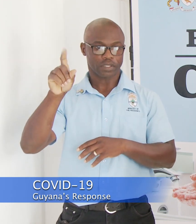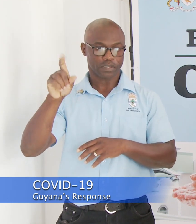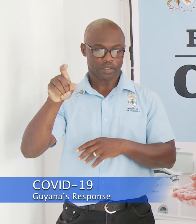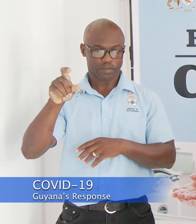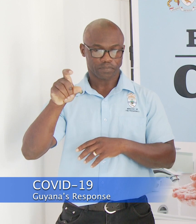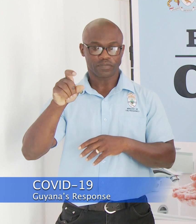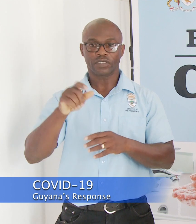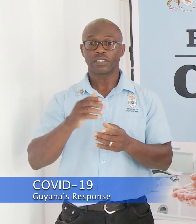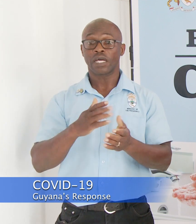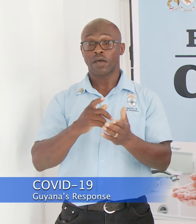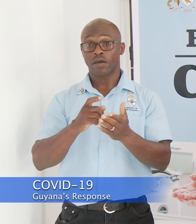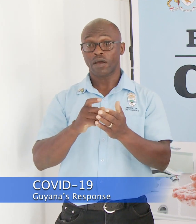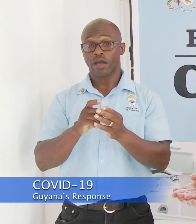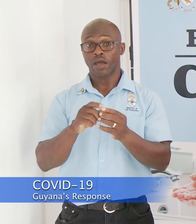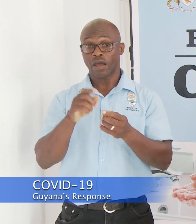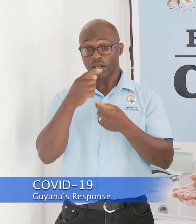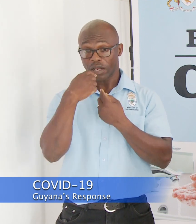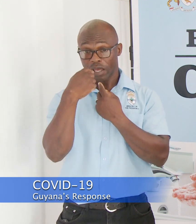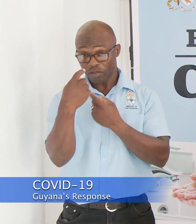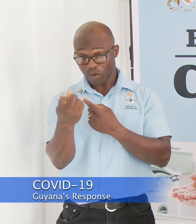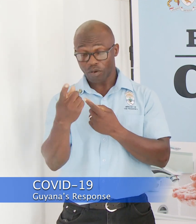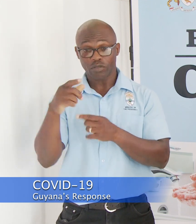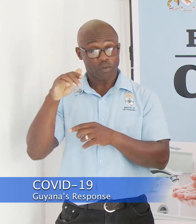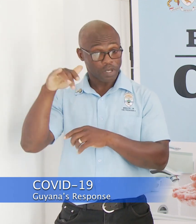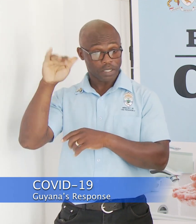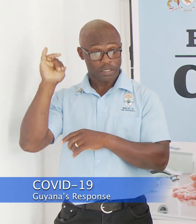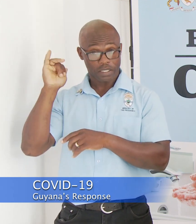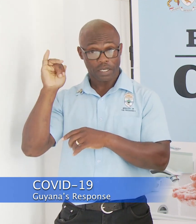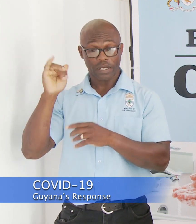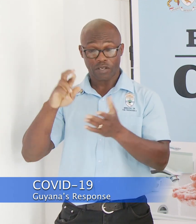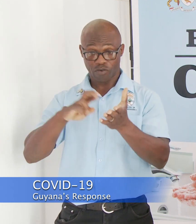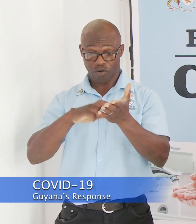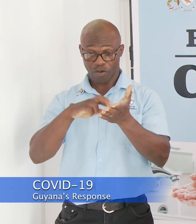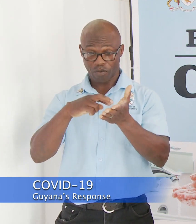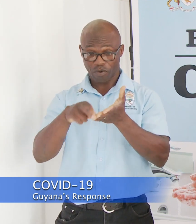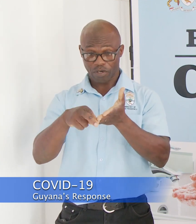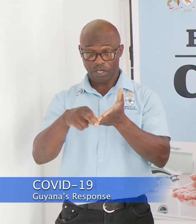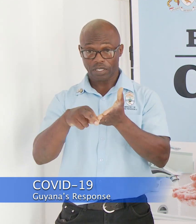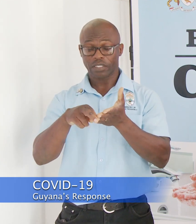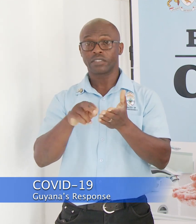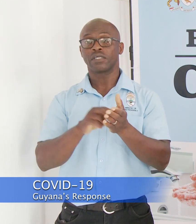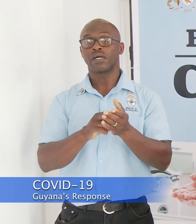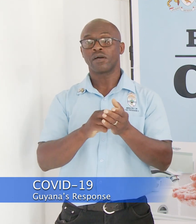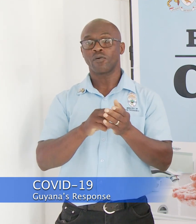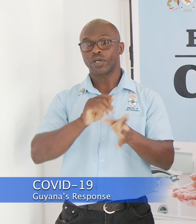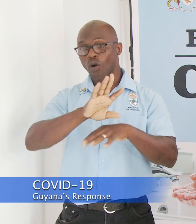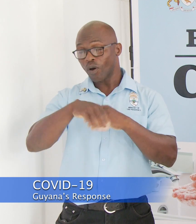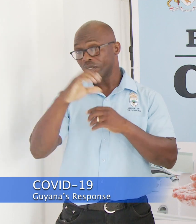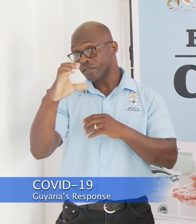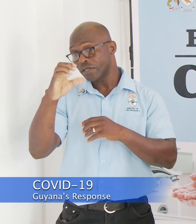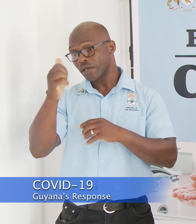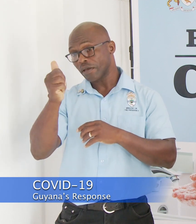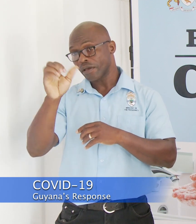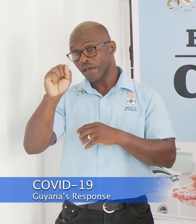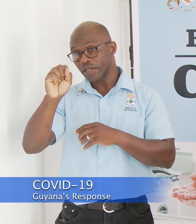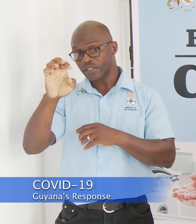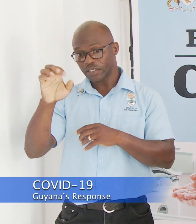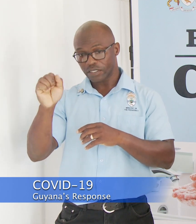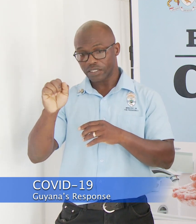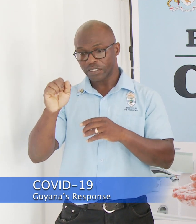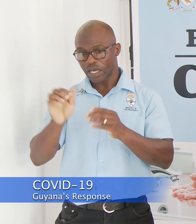Since my report yesterday, the number of confirmed cases globally has increased to